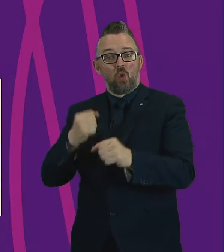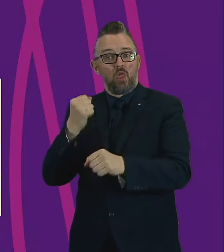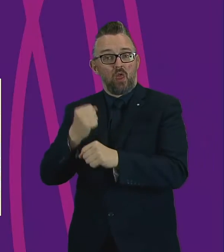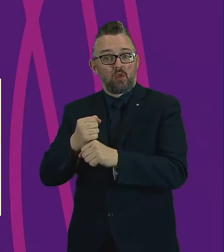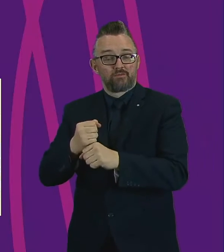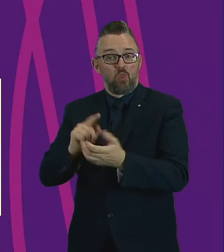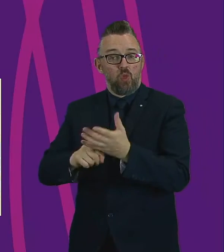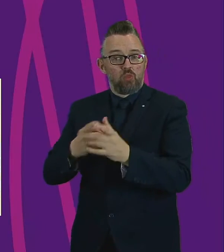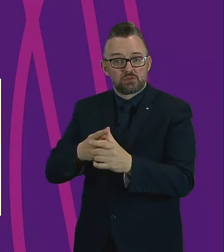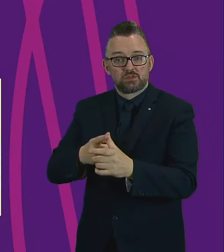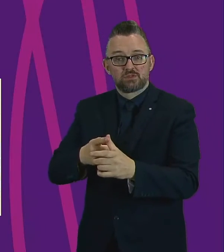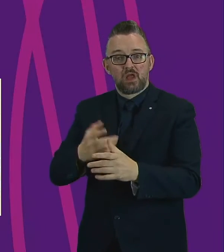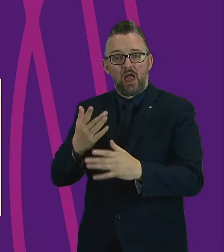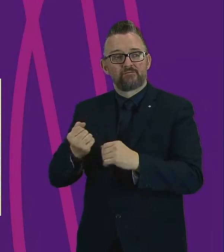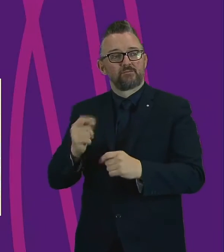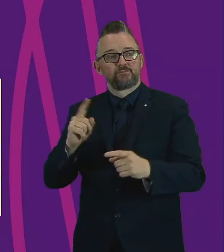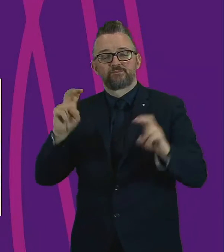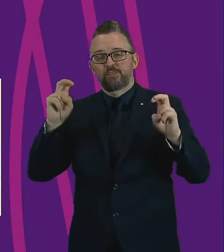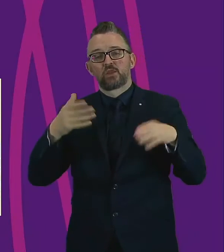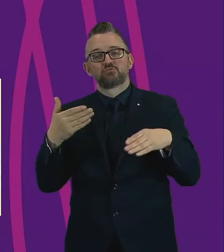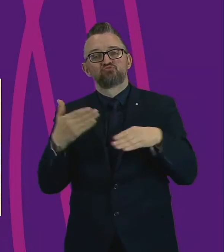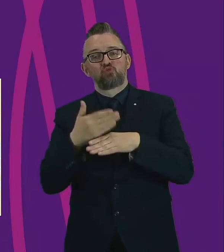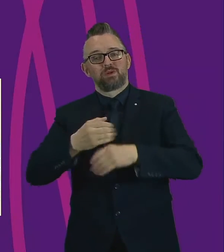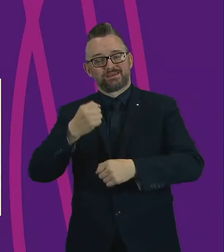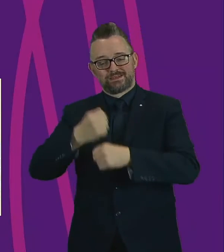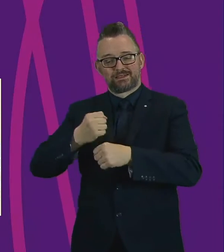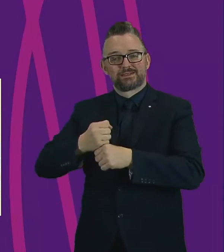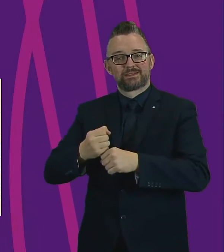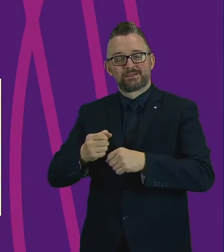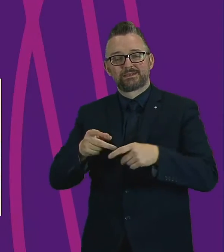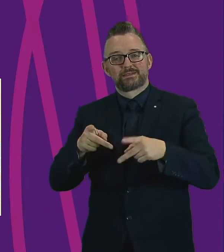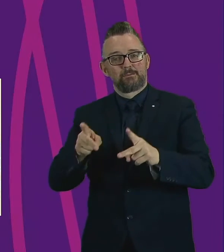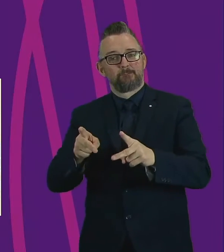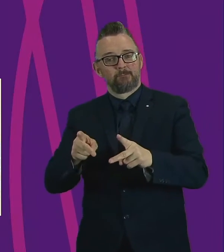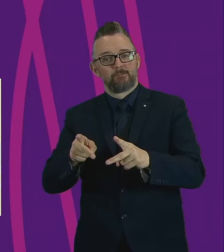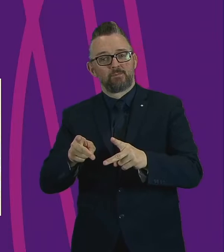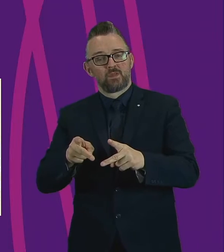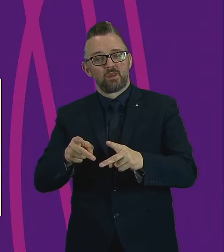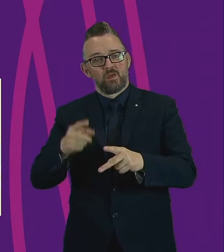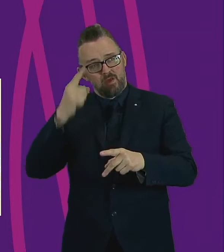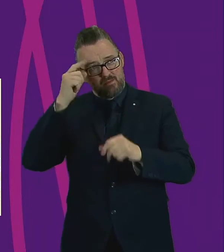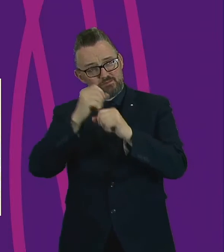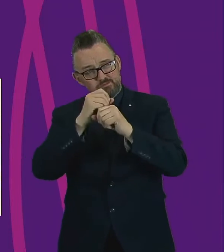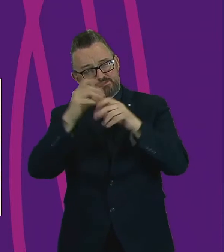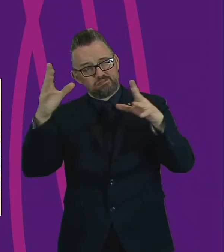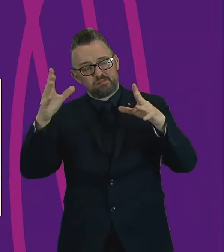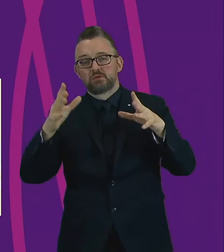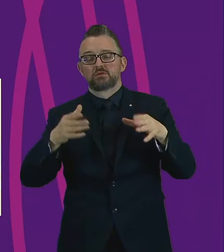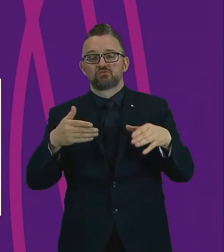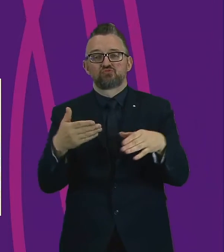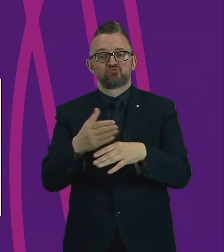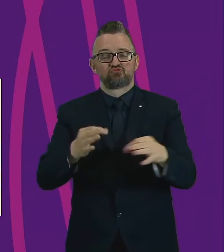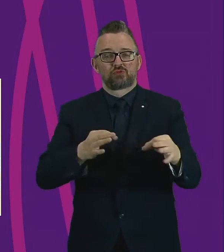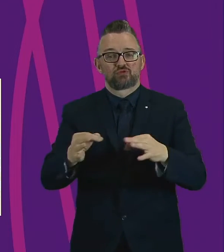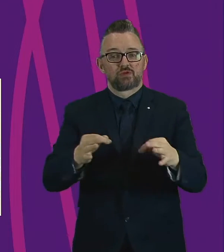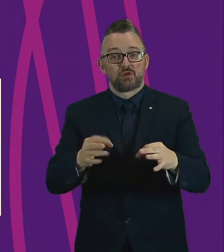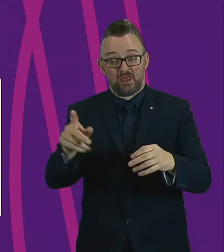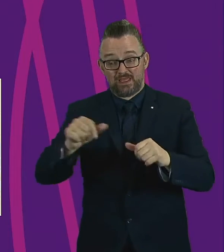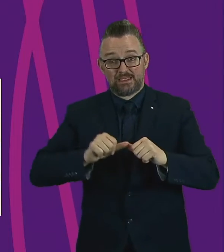job guarantee scheme as part of a plan for jobs and an industrial strategy. That route map, those next